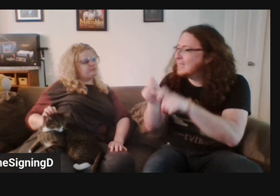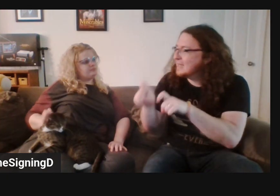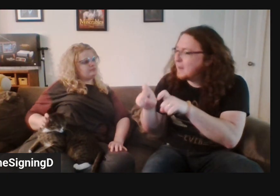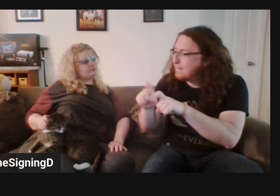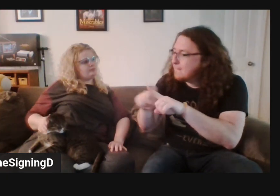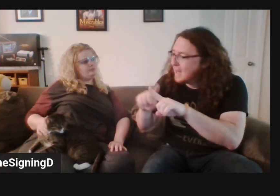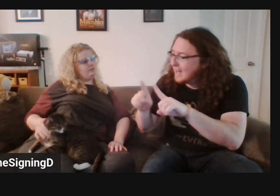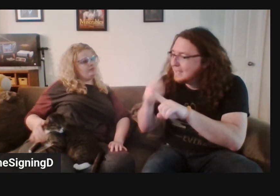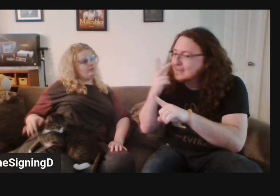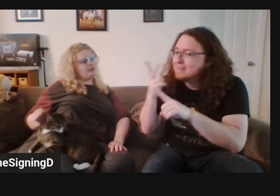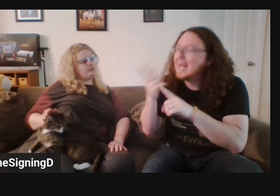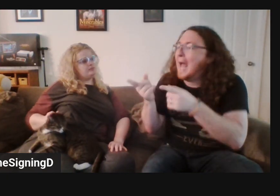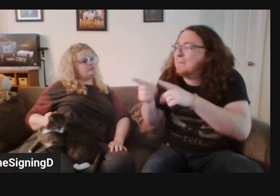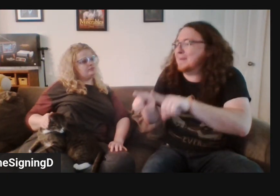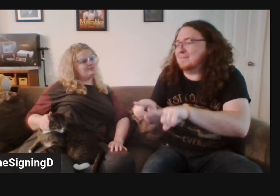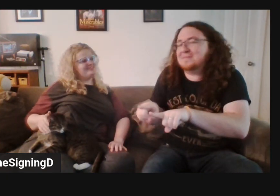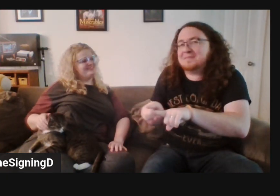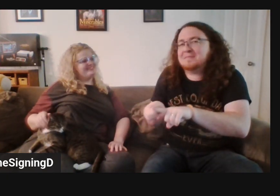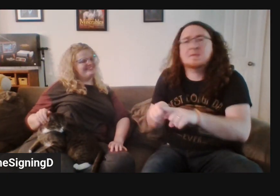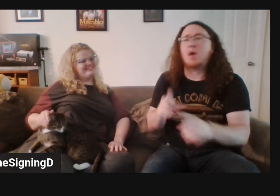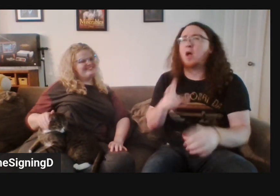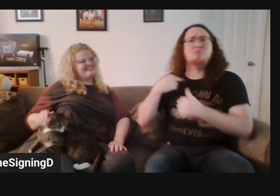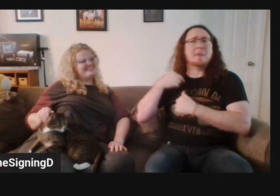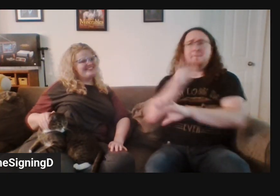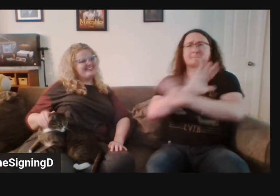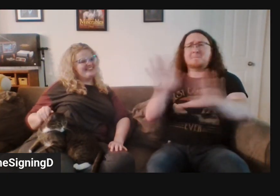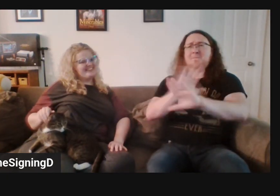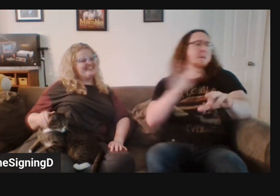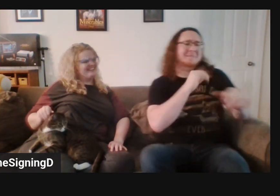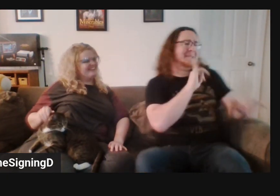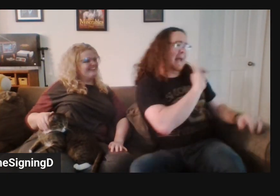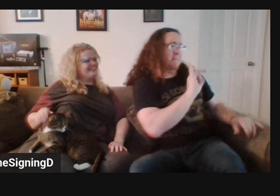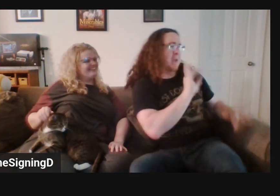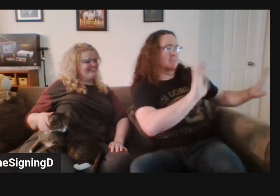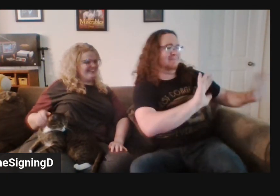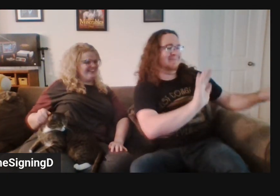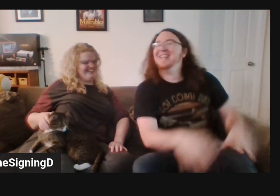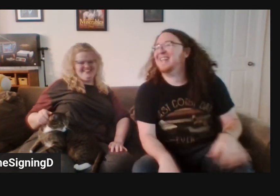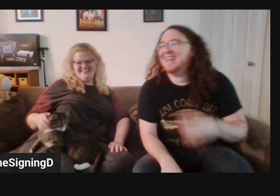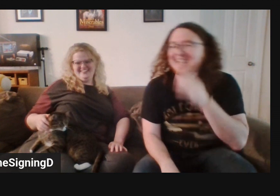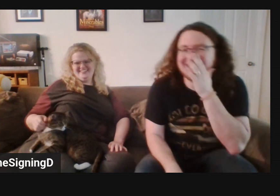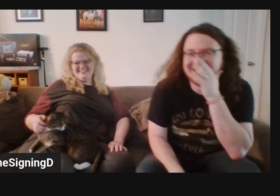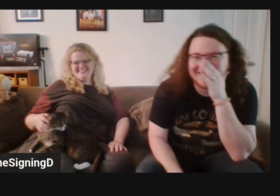I see it happening. I take no responsibility. Neither do I.